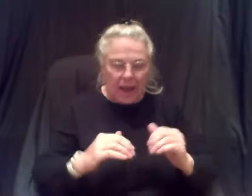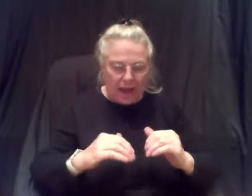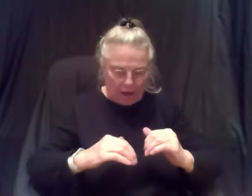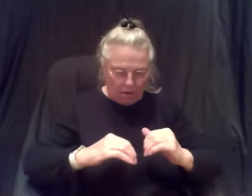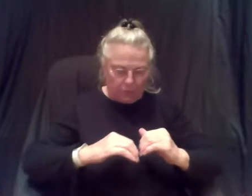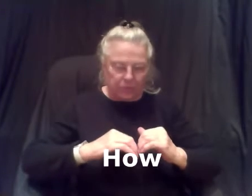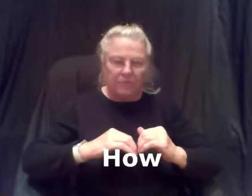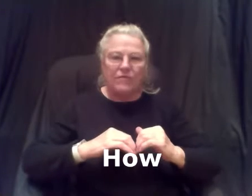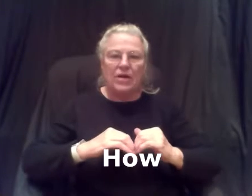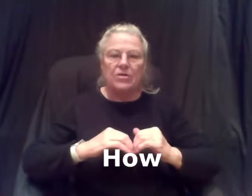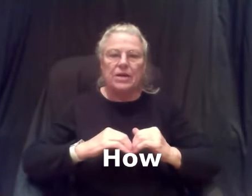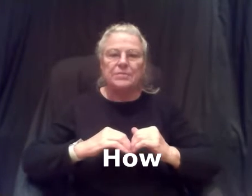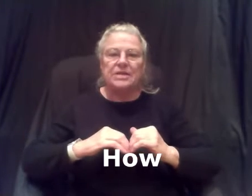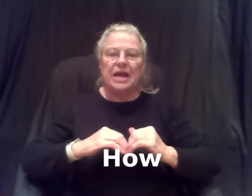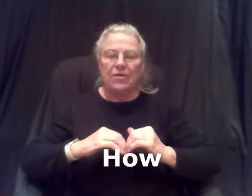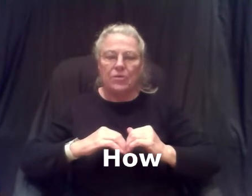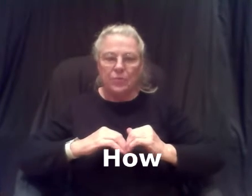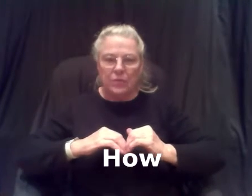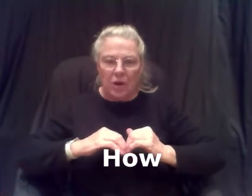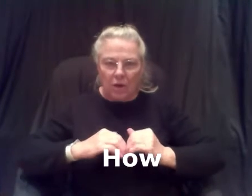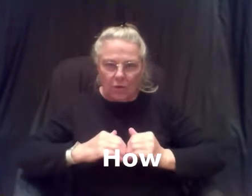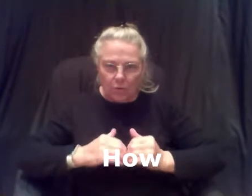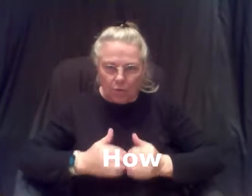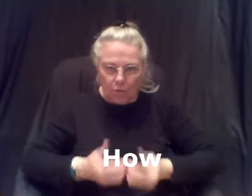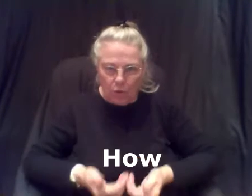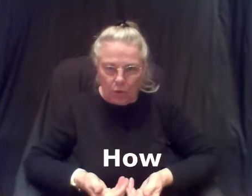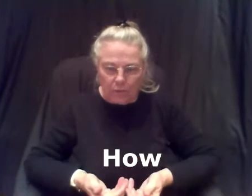How? Fingertips together, roll them down.